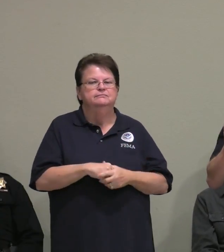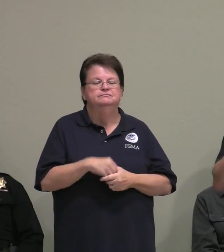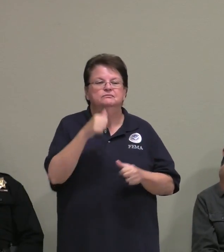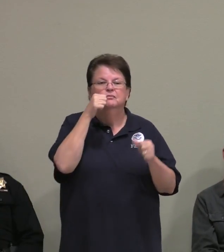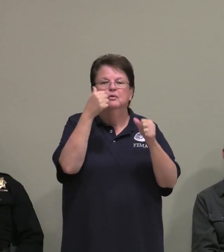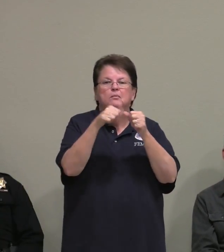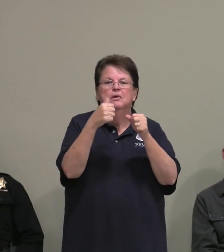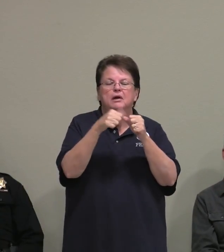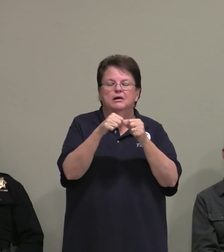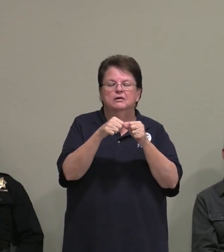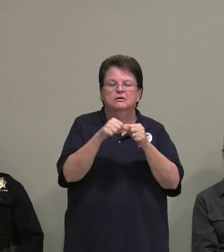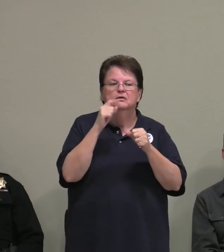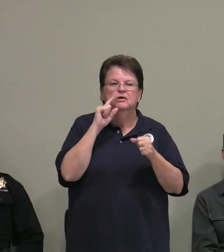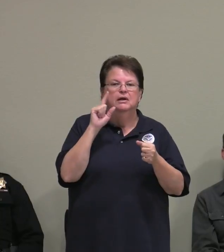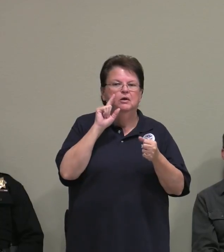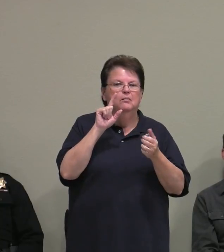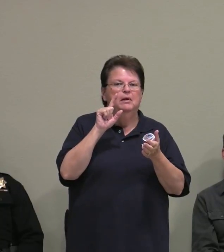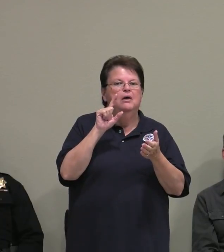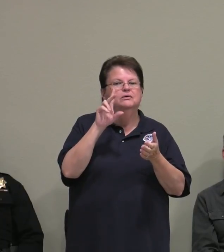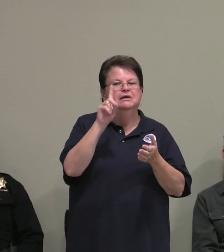You're going to hear about debris removal.